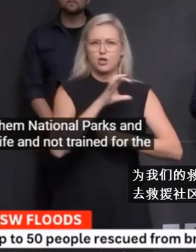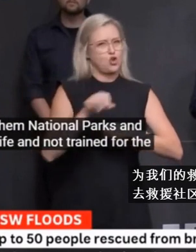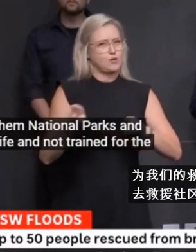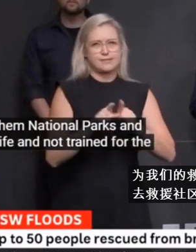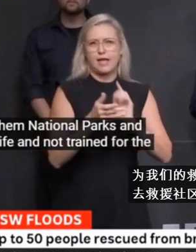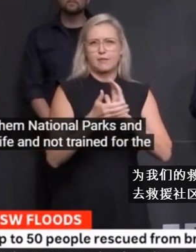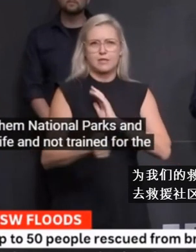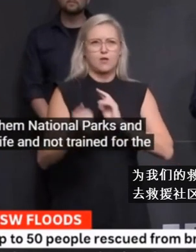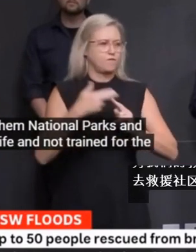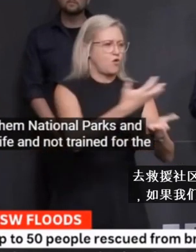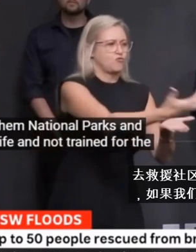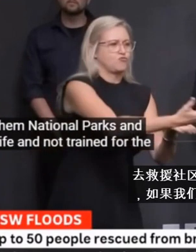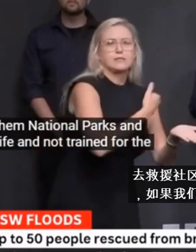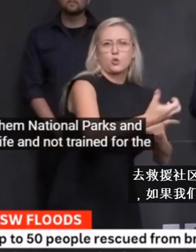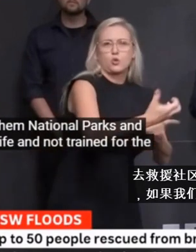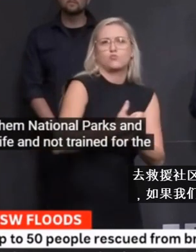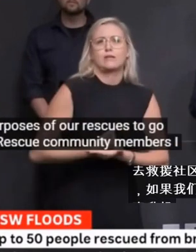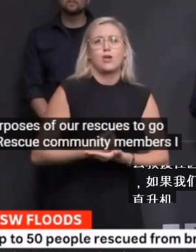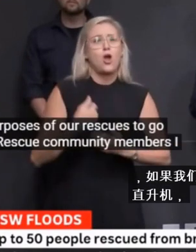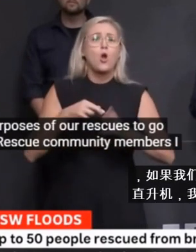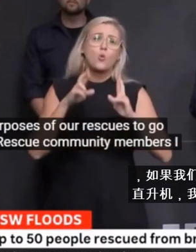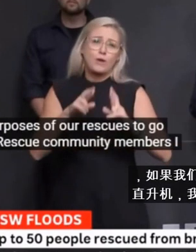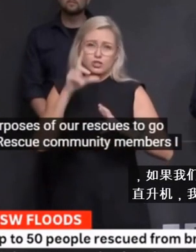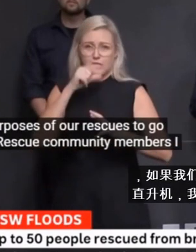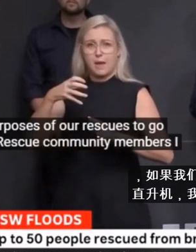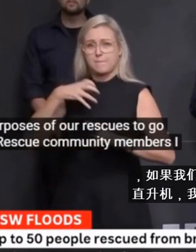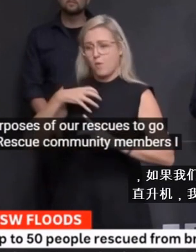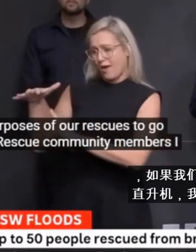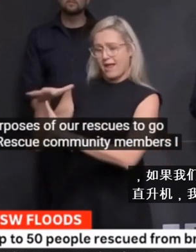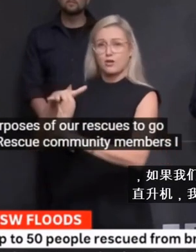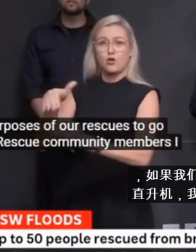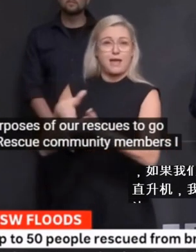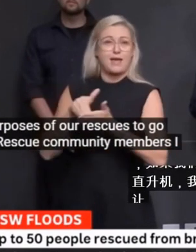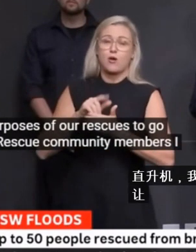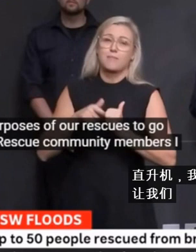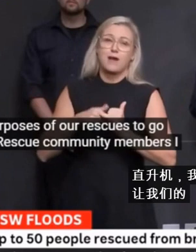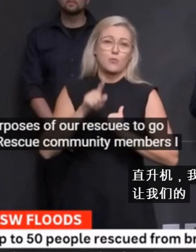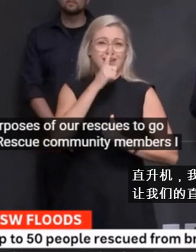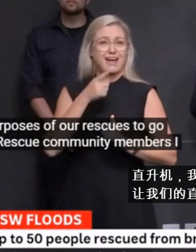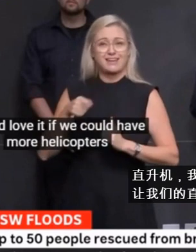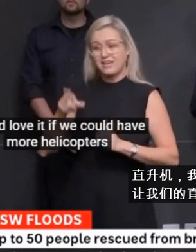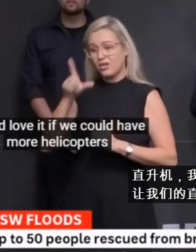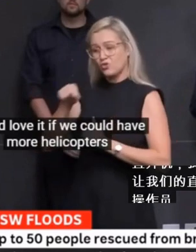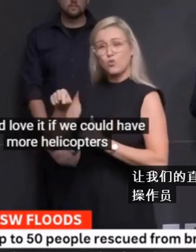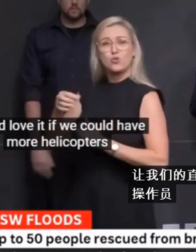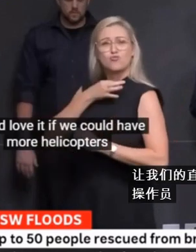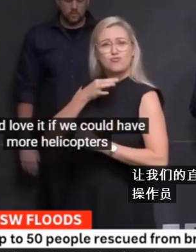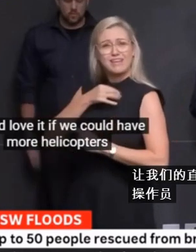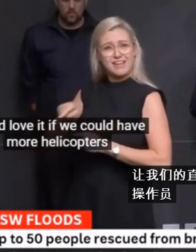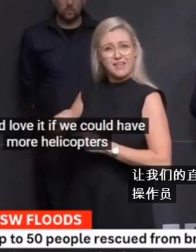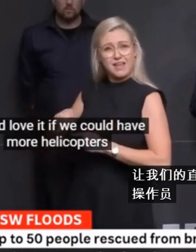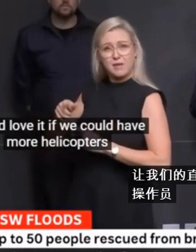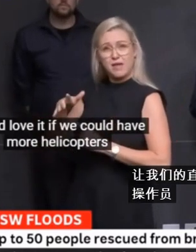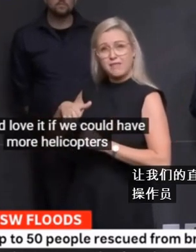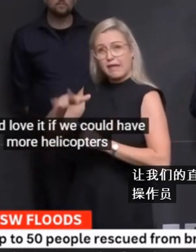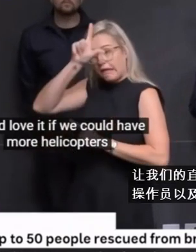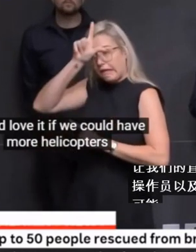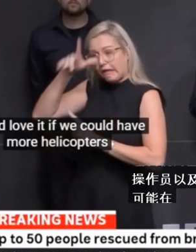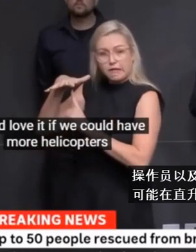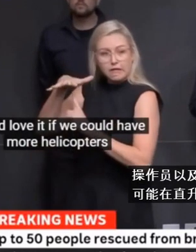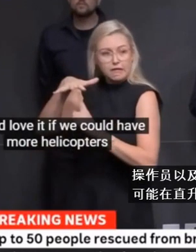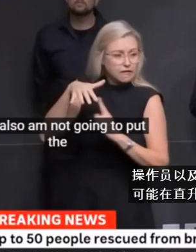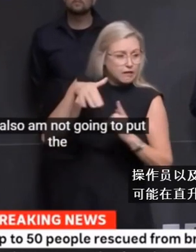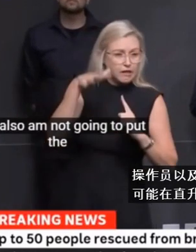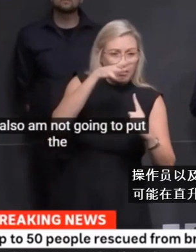rescue community members. I would love it if we could have more helicopters, but I also am not going to put the lives of our helicopter operators at risk, as well